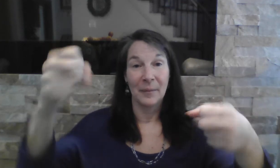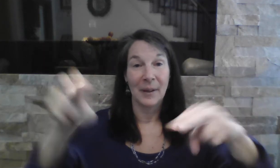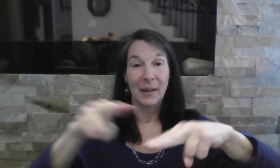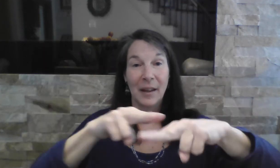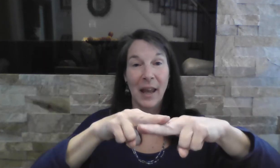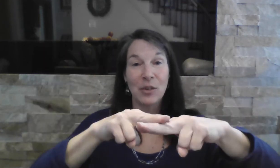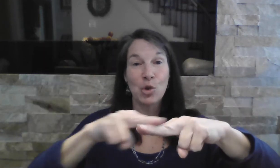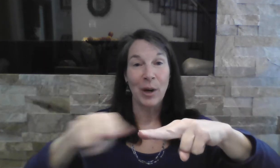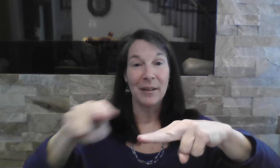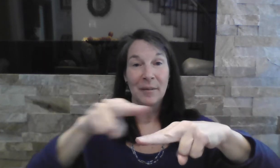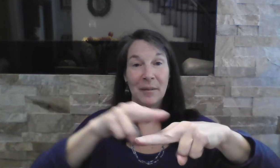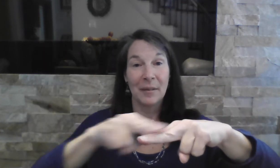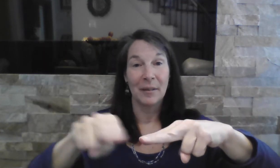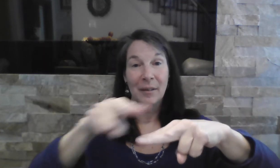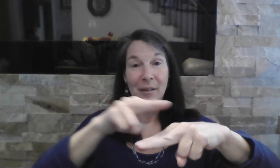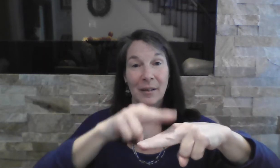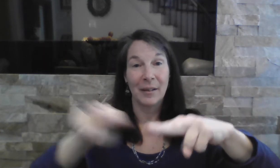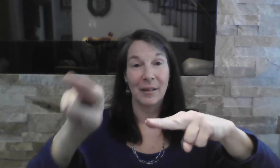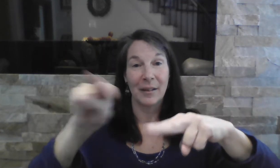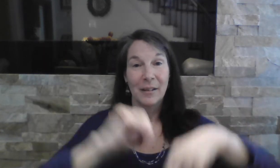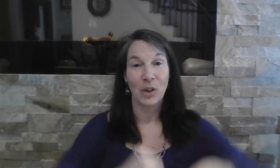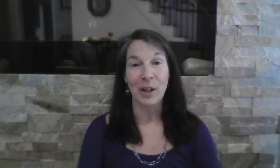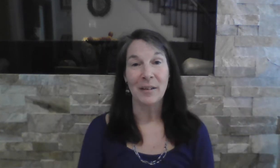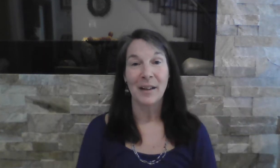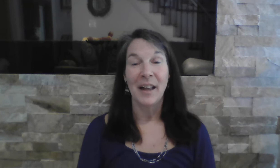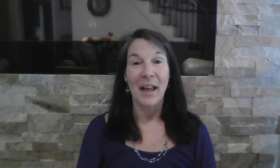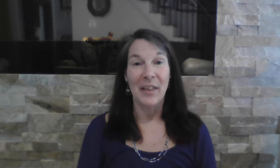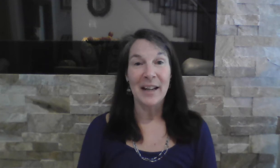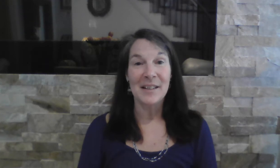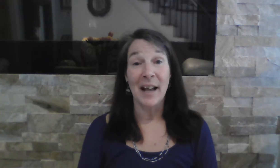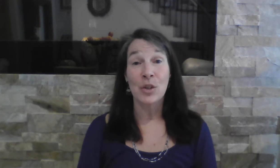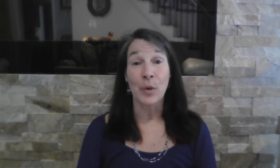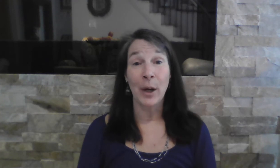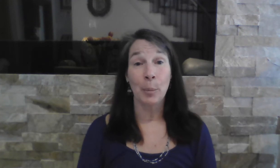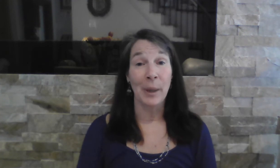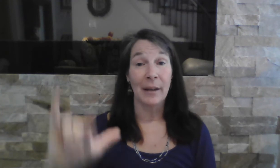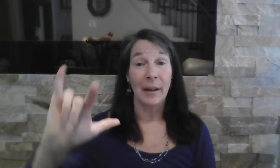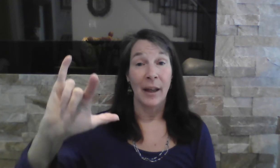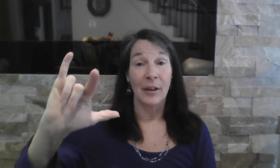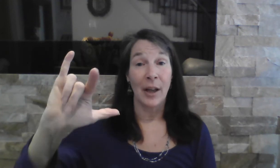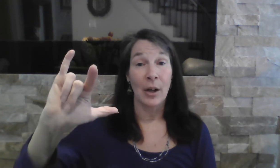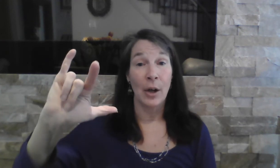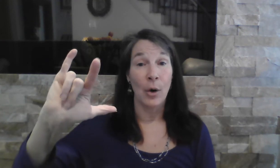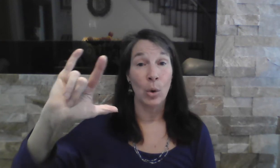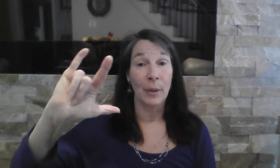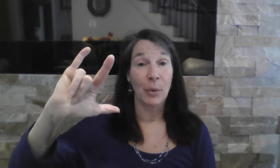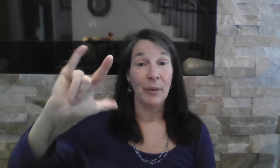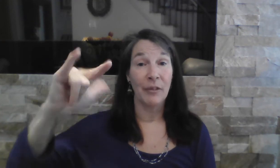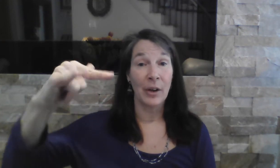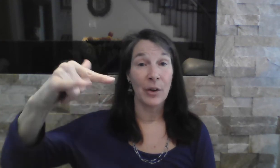Car. And train. Good. The next sign is for airplane. You gotta hold up three fingers.